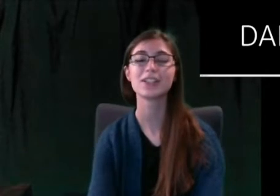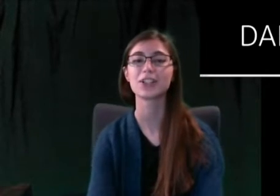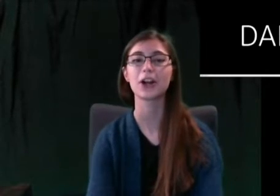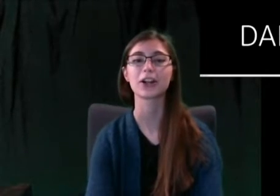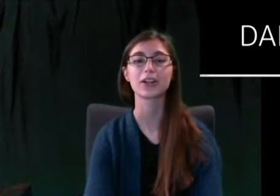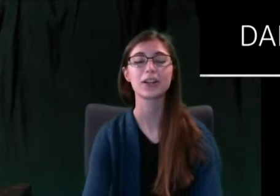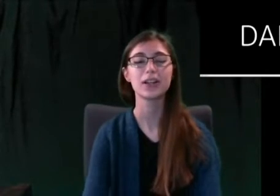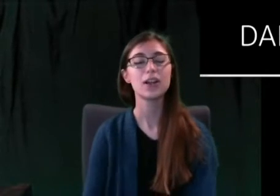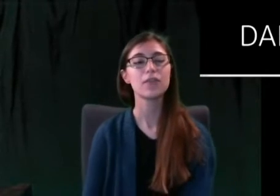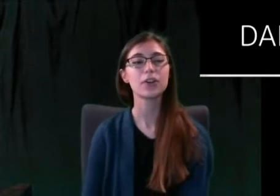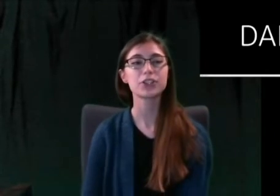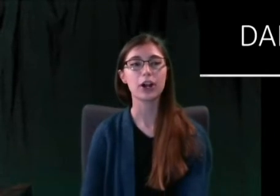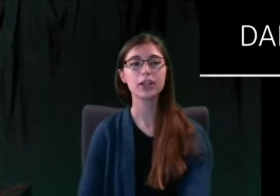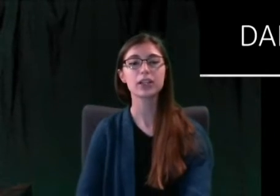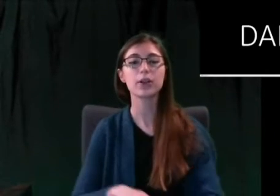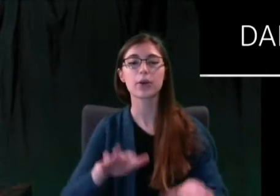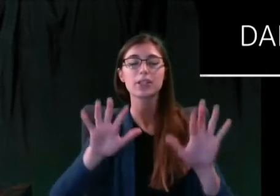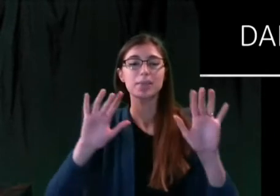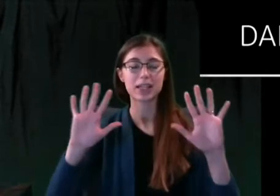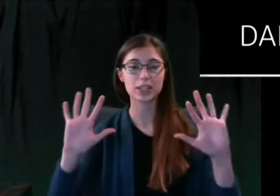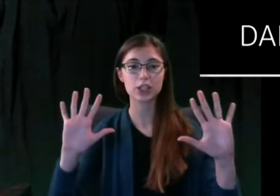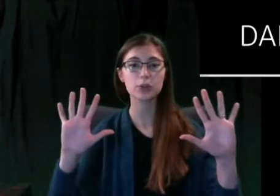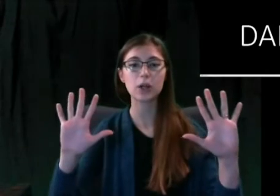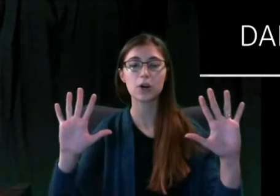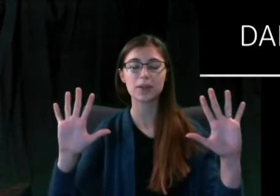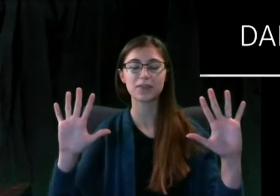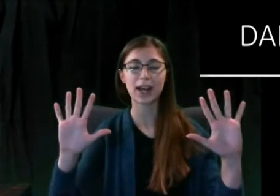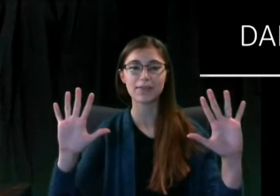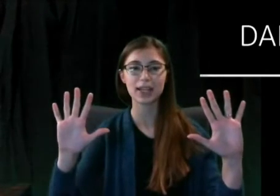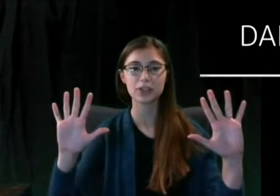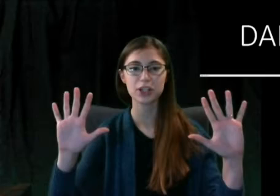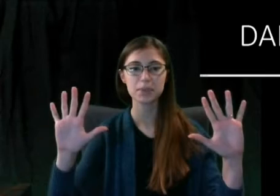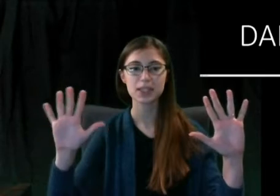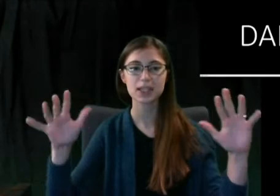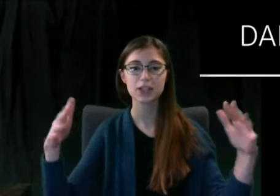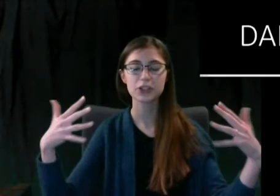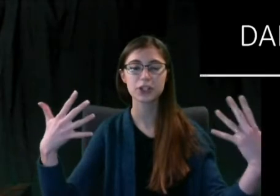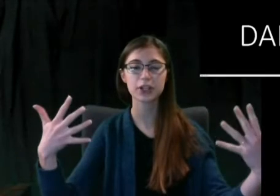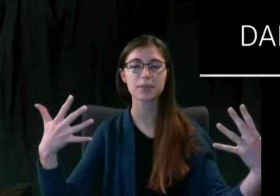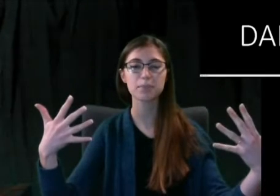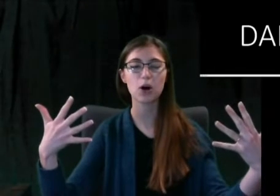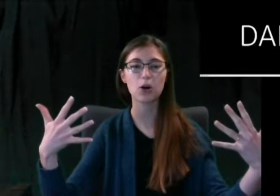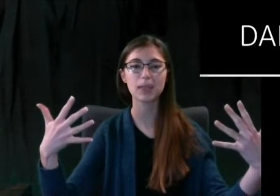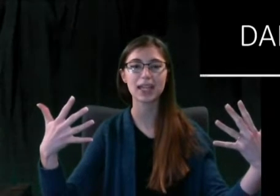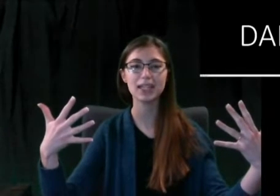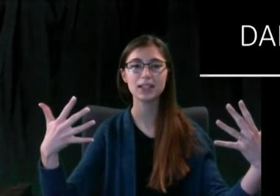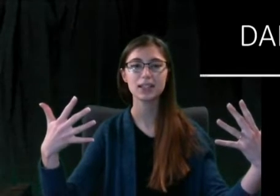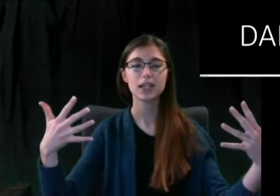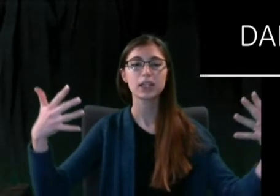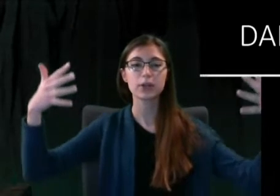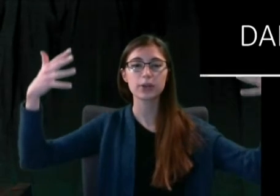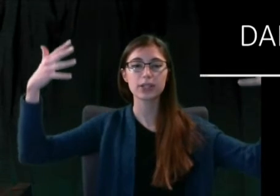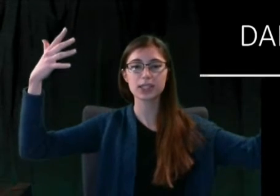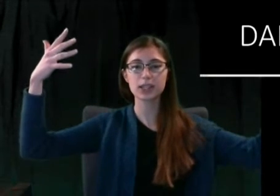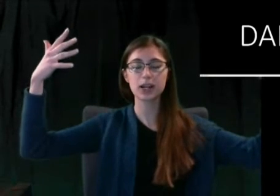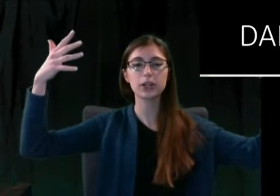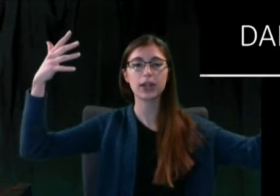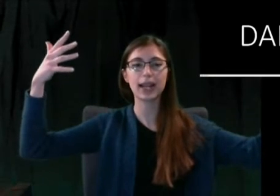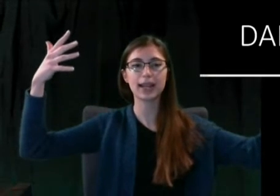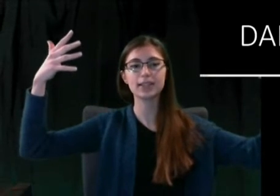Dark. For dark, you're going to make two open 5 hand shapes. Turn them palm in. You're going to start your hands